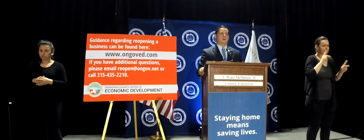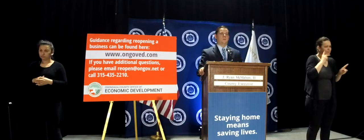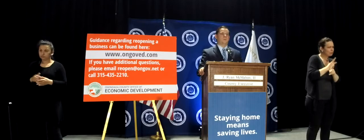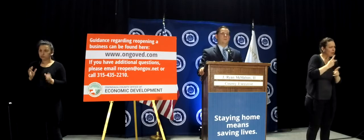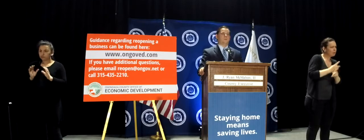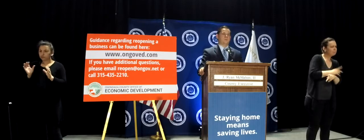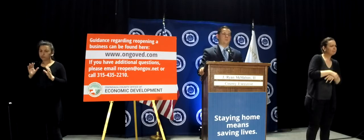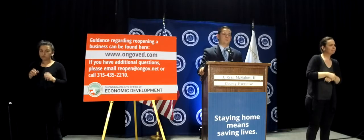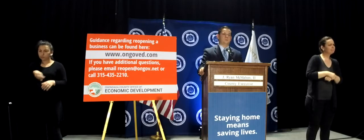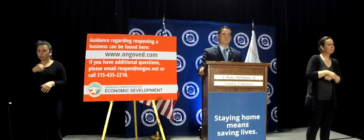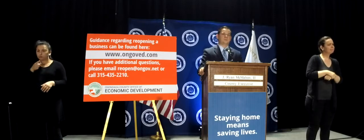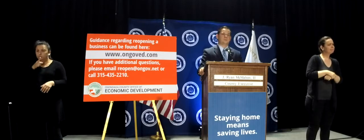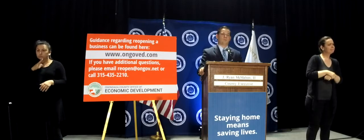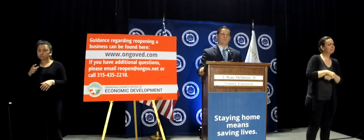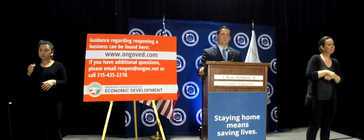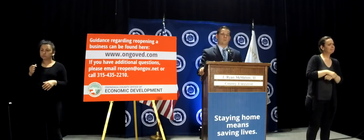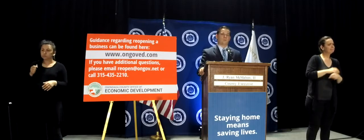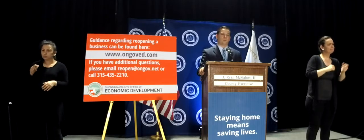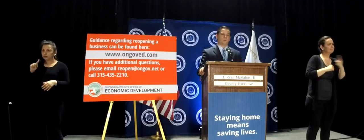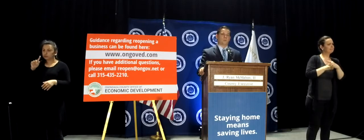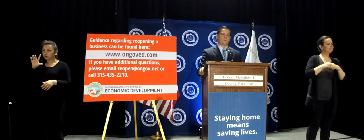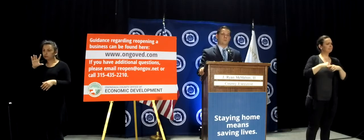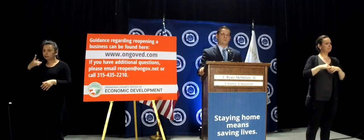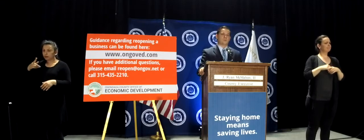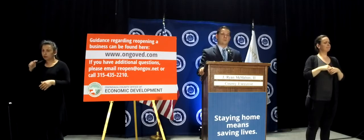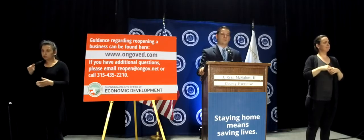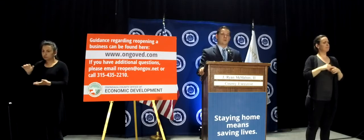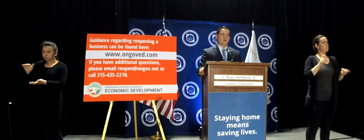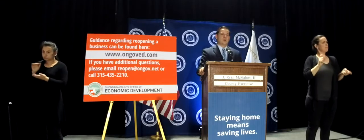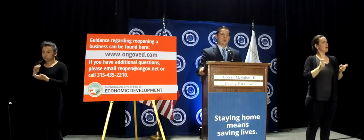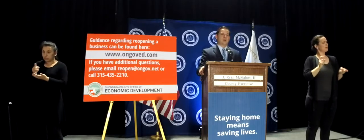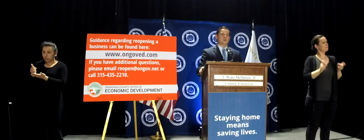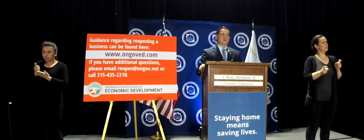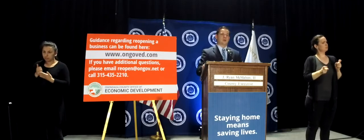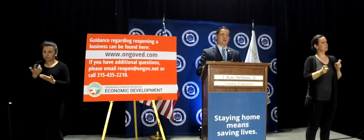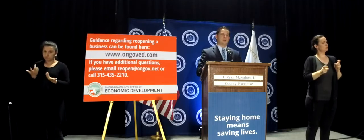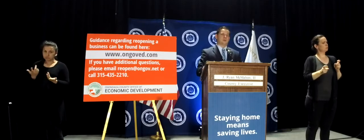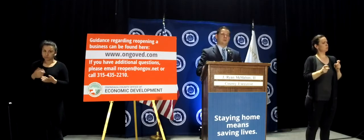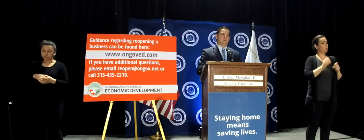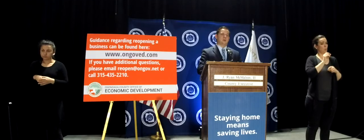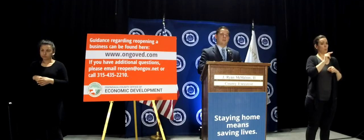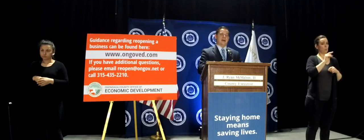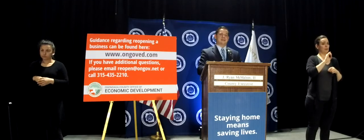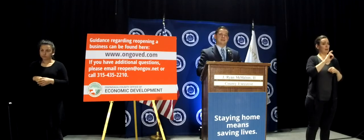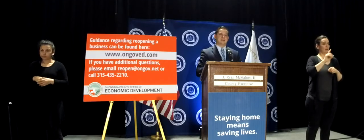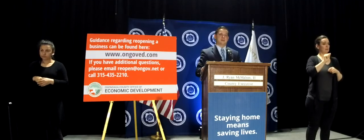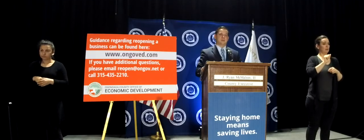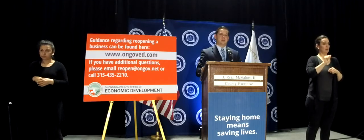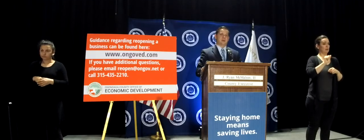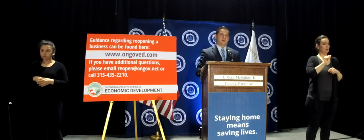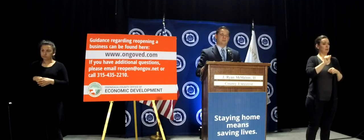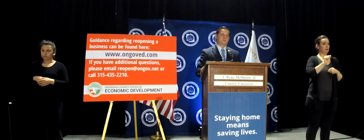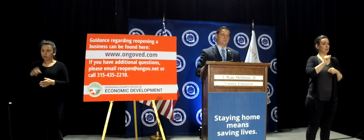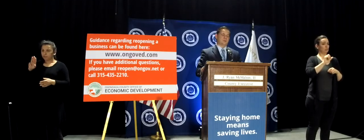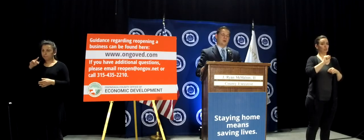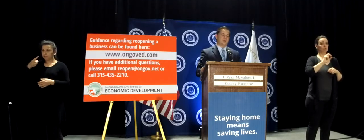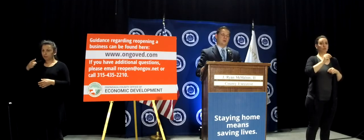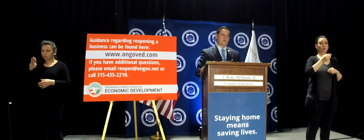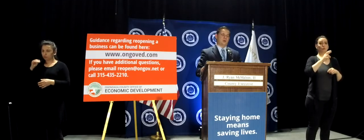right now. What are some of the modifications to Oneida Shores? Yeah, so the capacity is gonna be